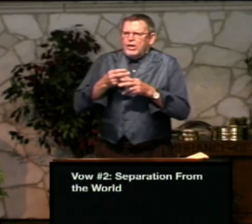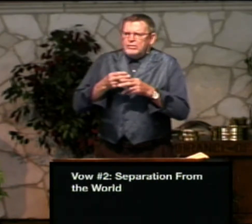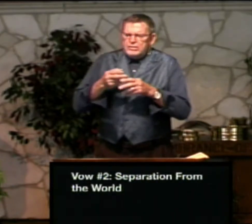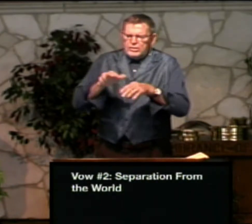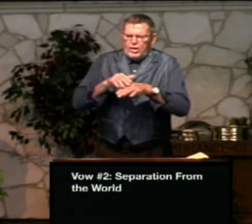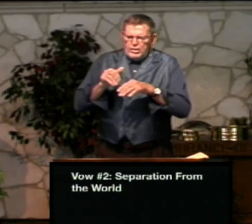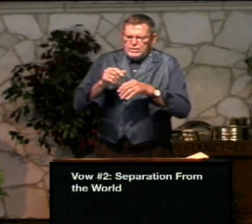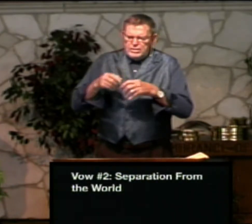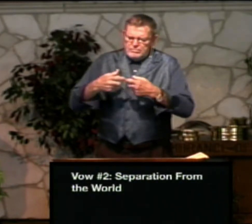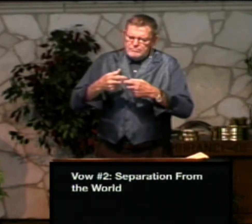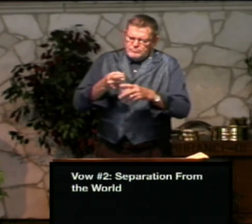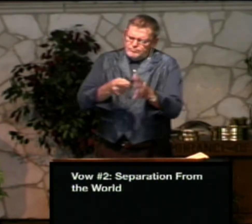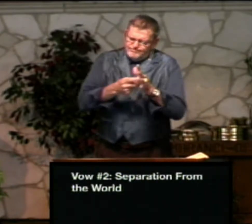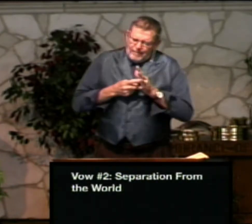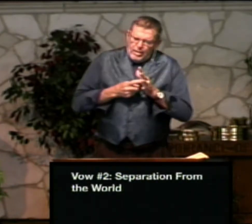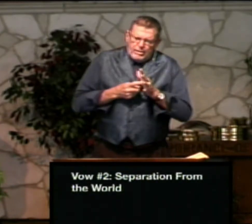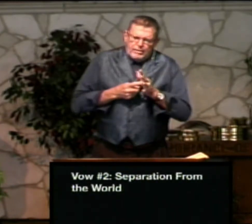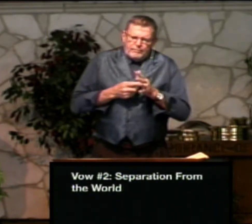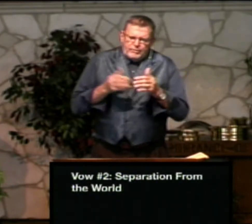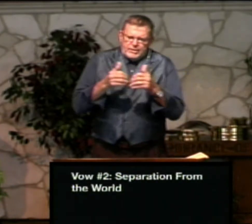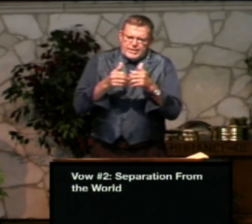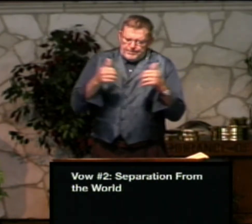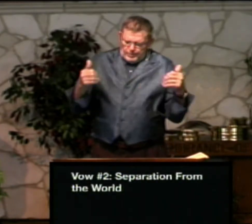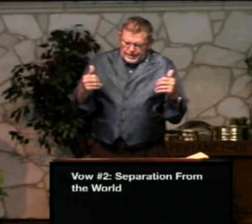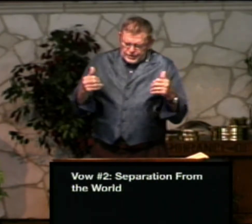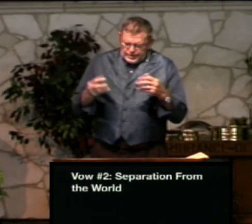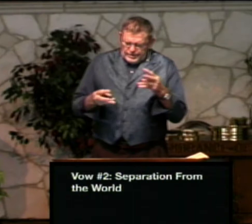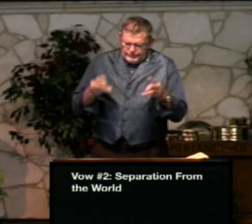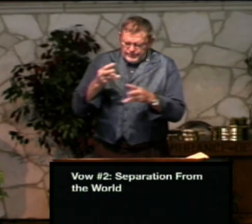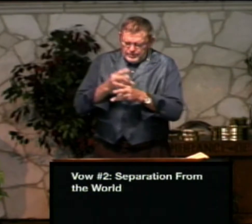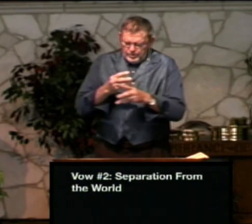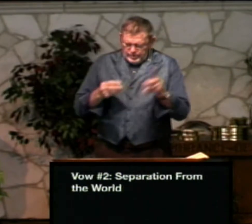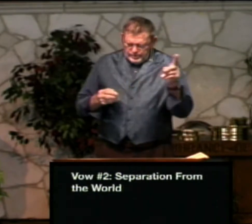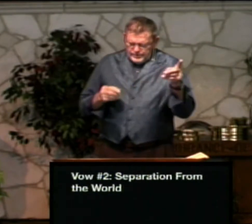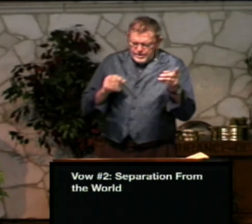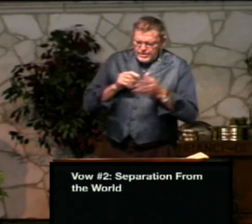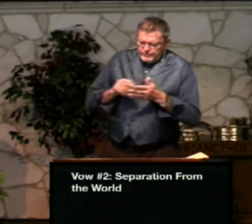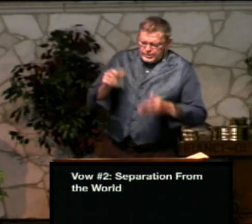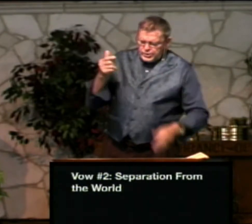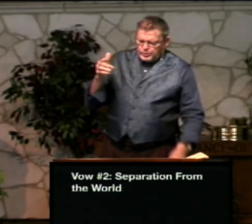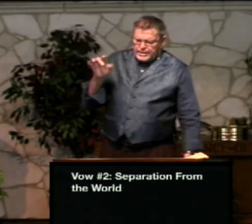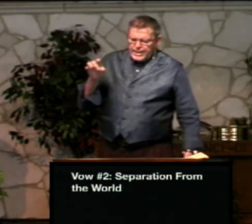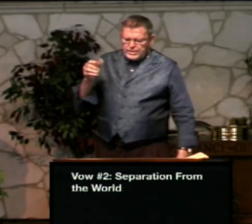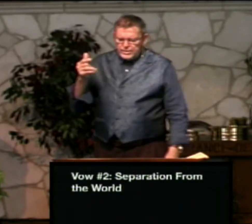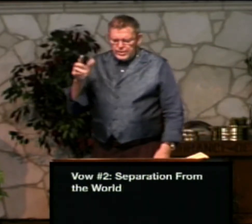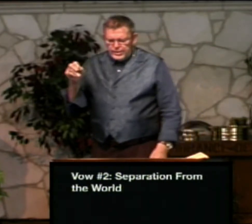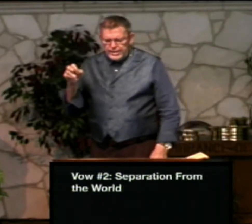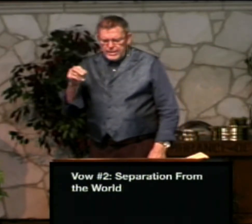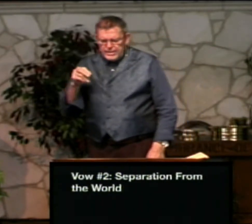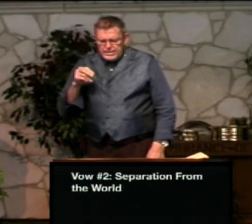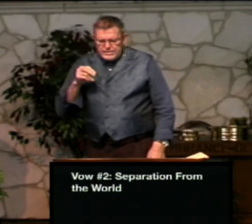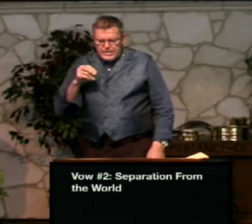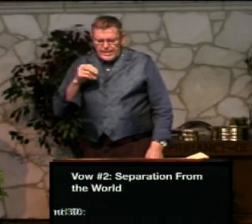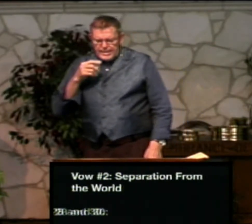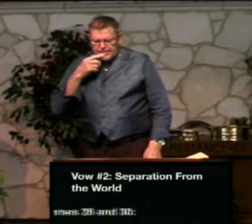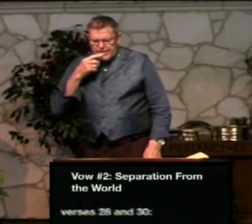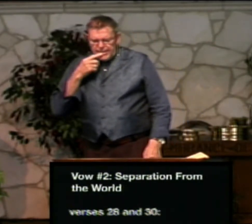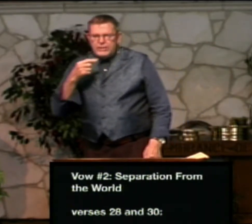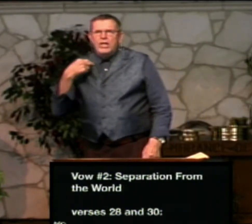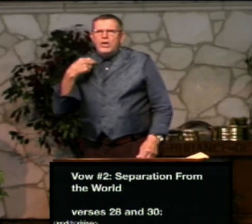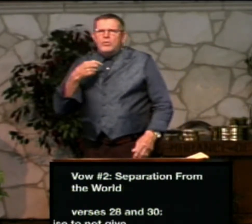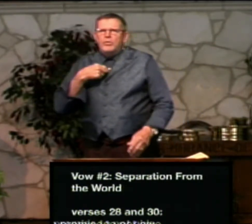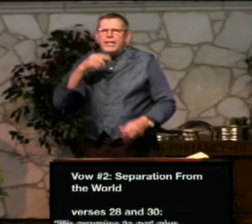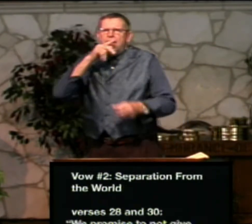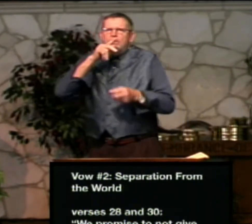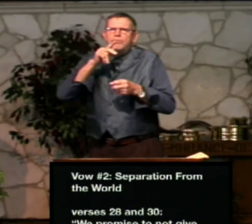that calls for a separation from the world. Verse 28 and 30